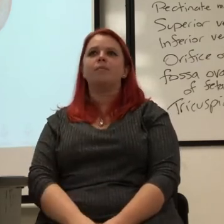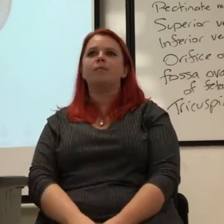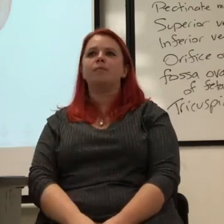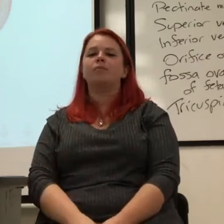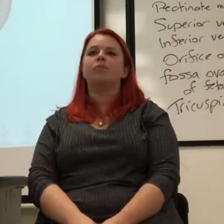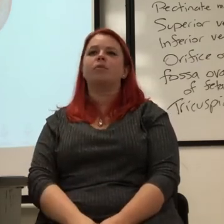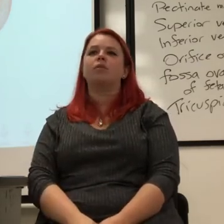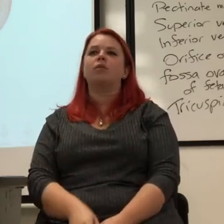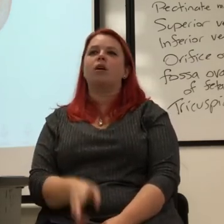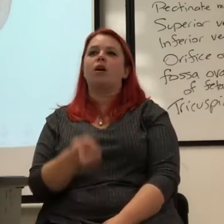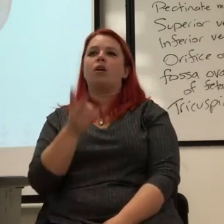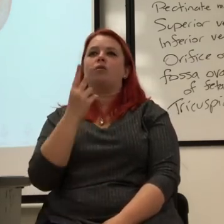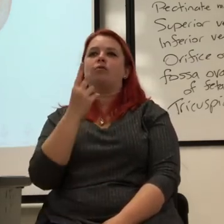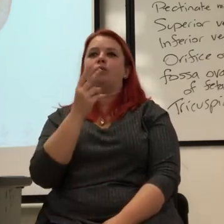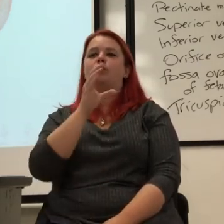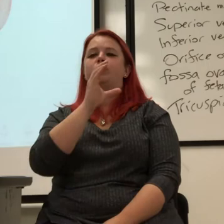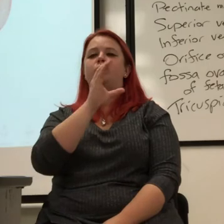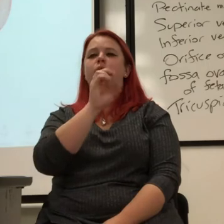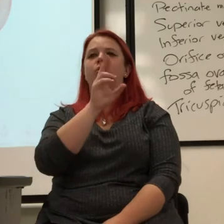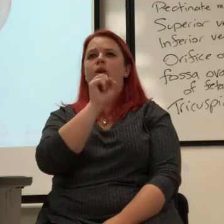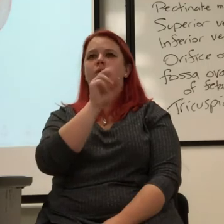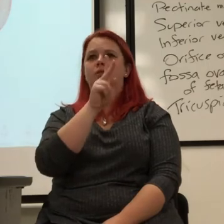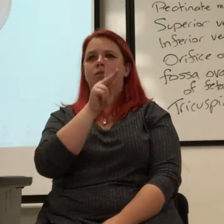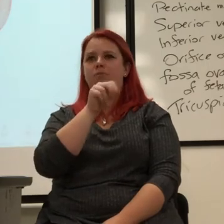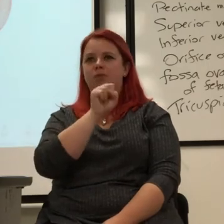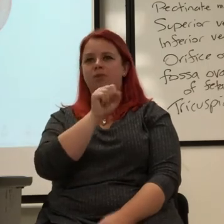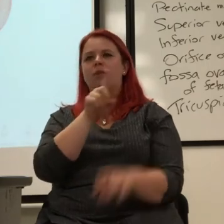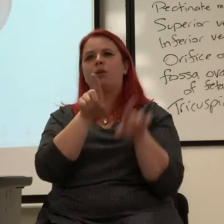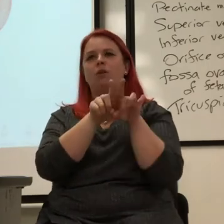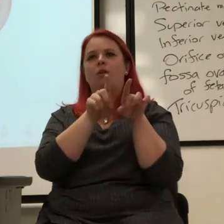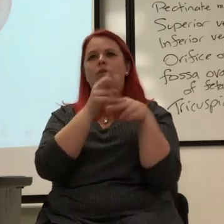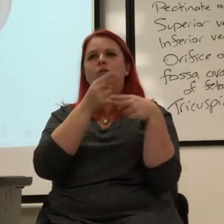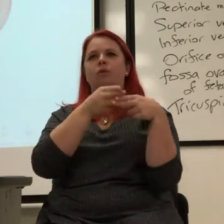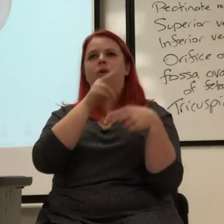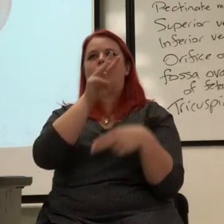Two cusps, also called mitral valve.